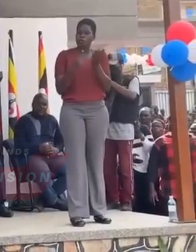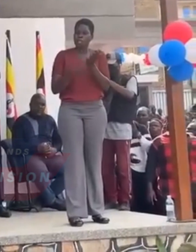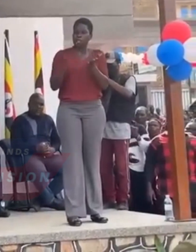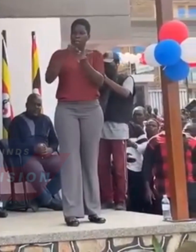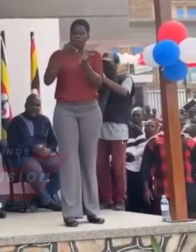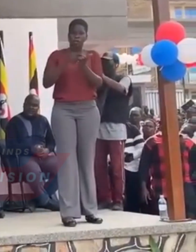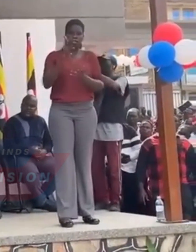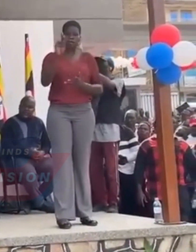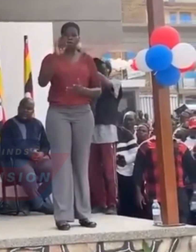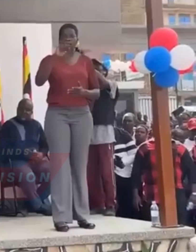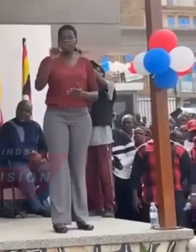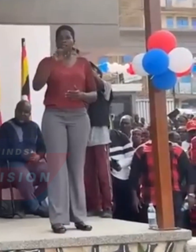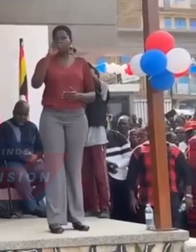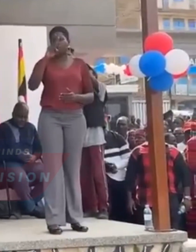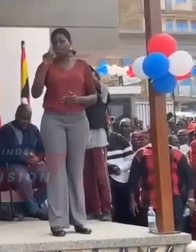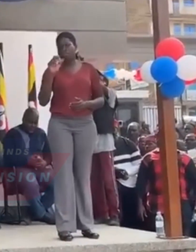Besigye,